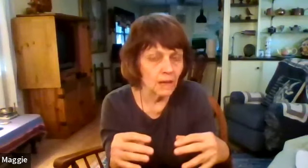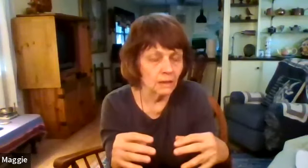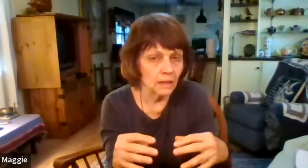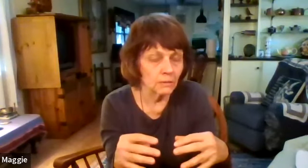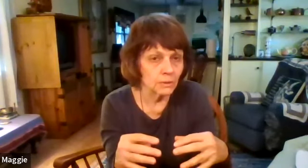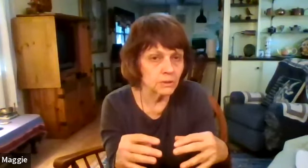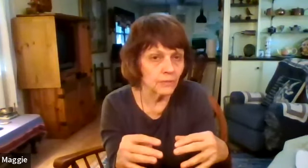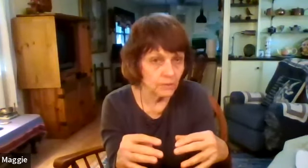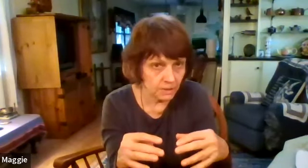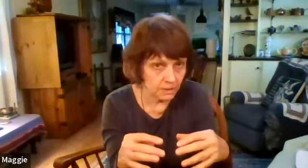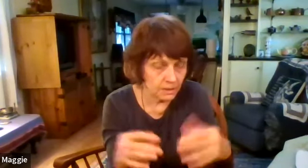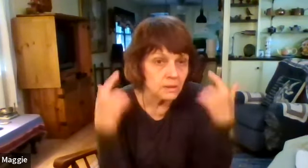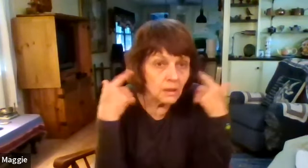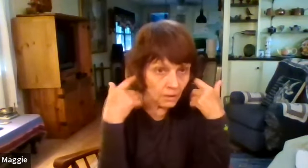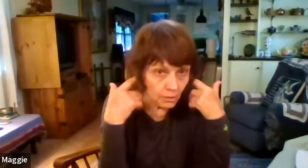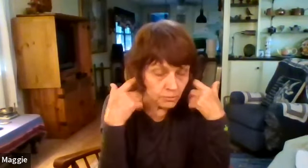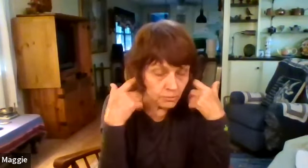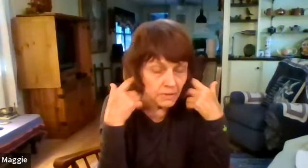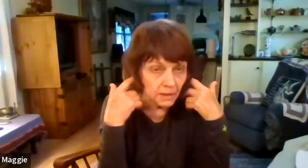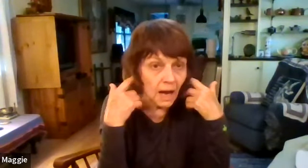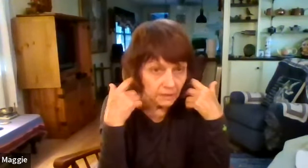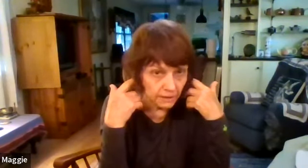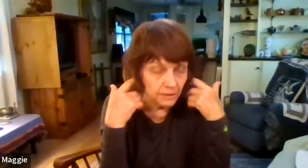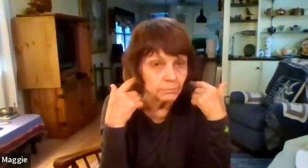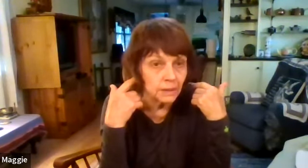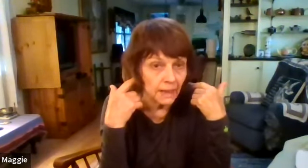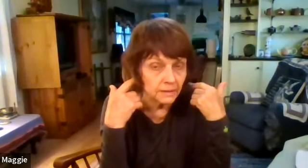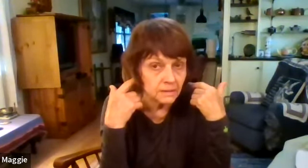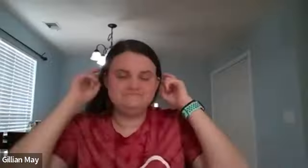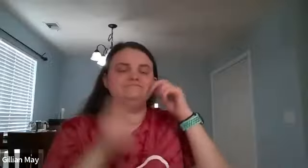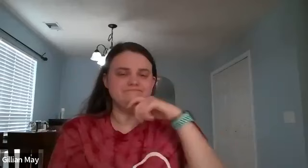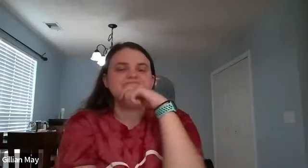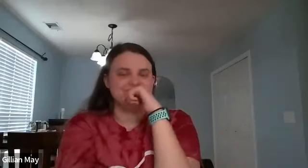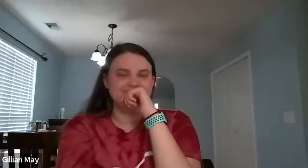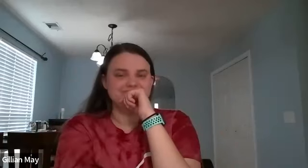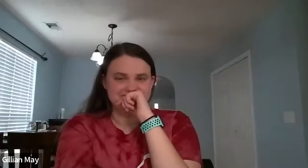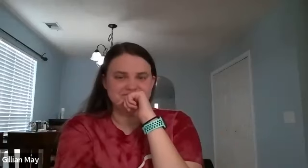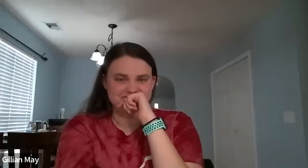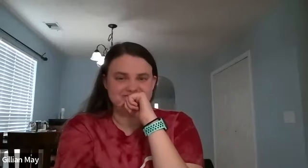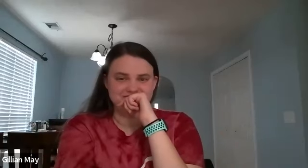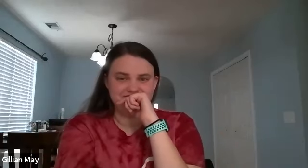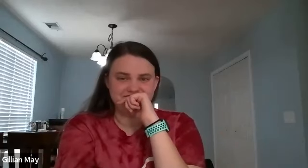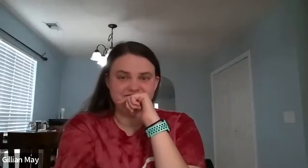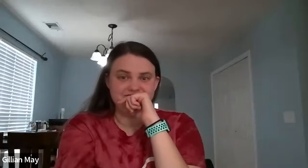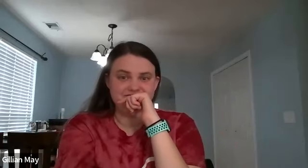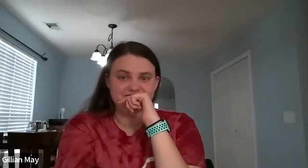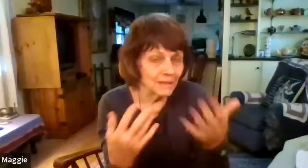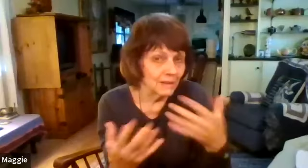sign language versus those with the cochlear implants. And it